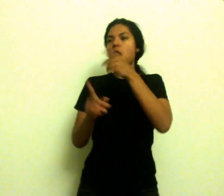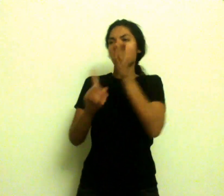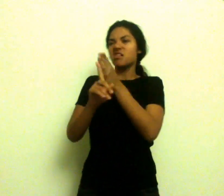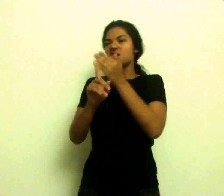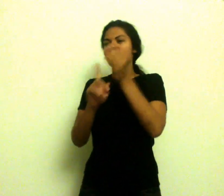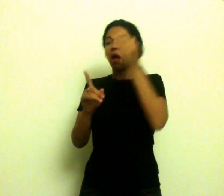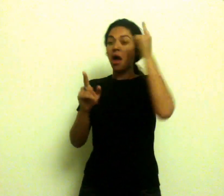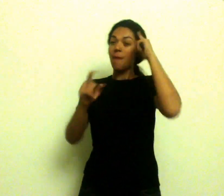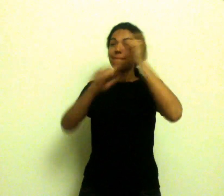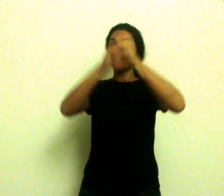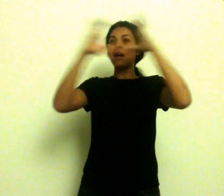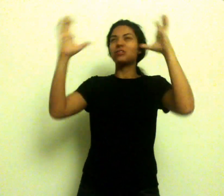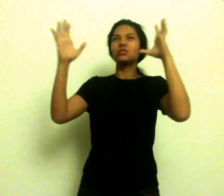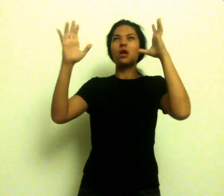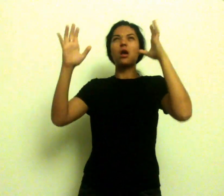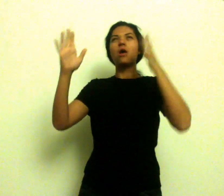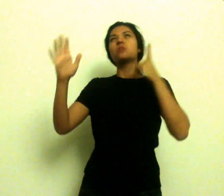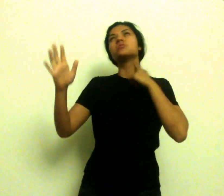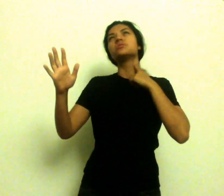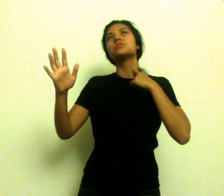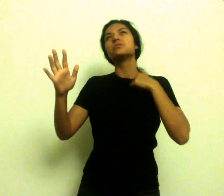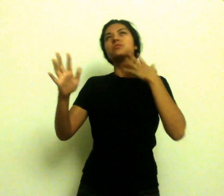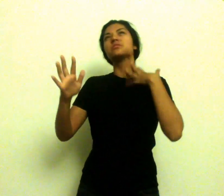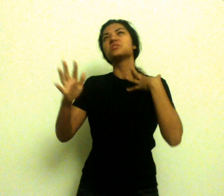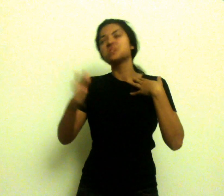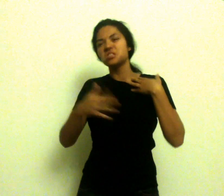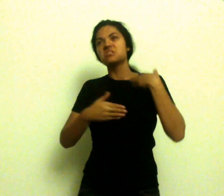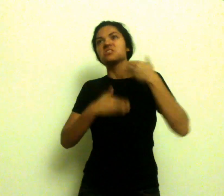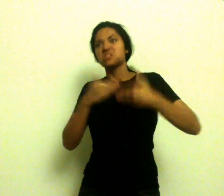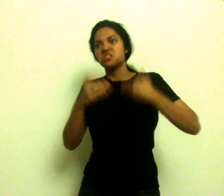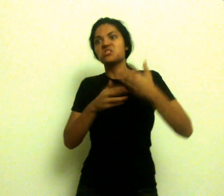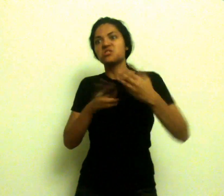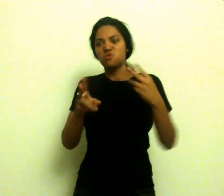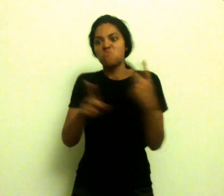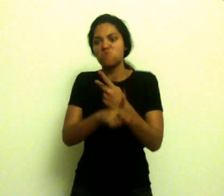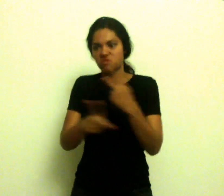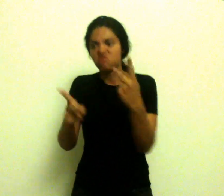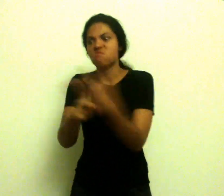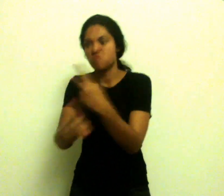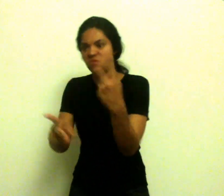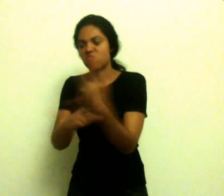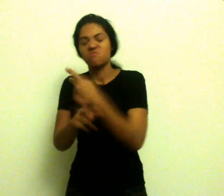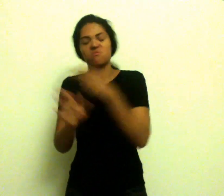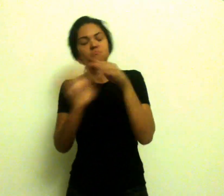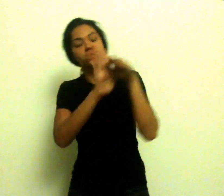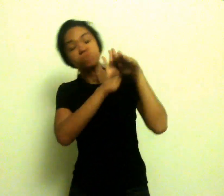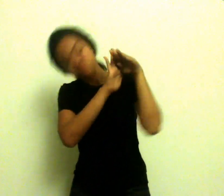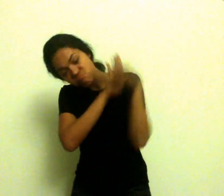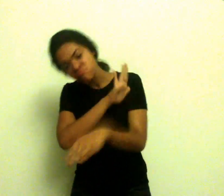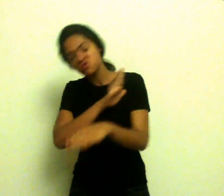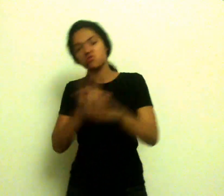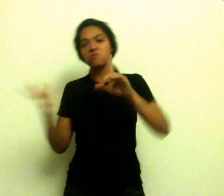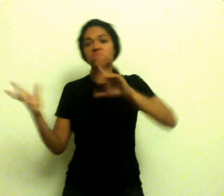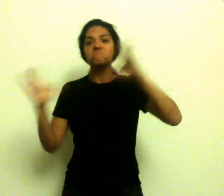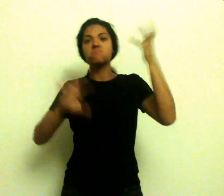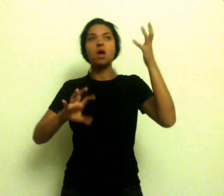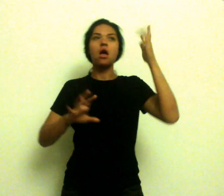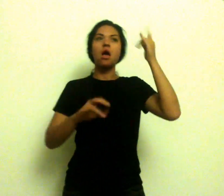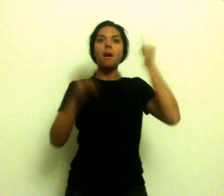to an insatiable road that moves him along more and more and more till it completely skews and damages the imagination.